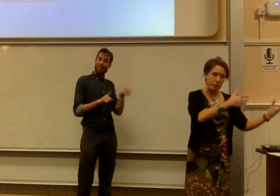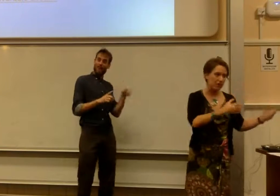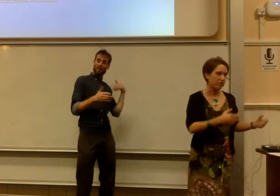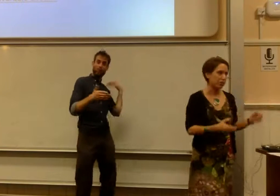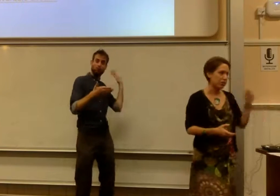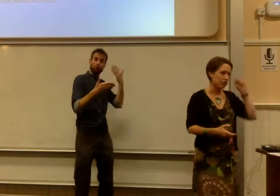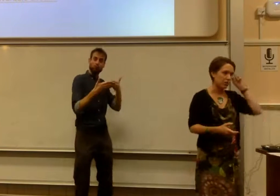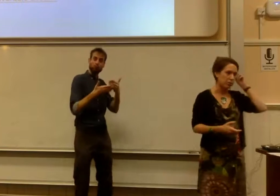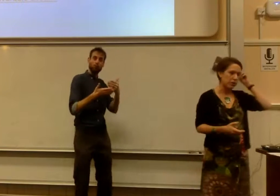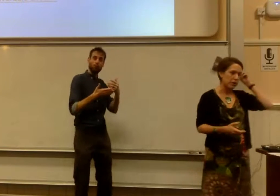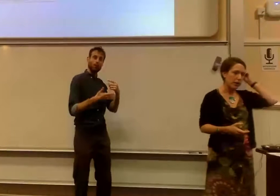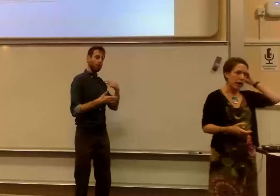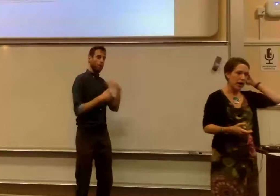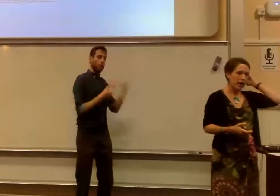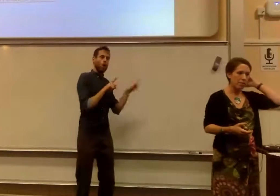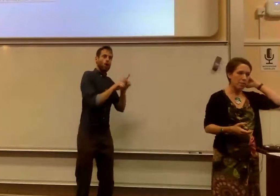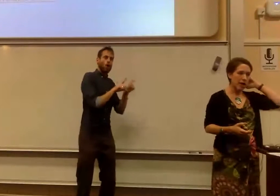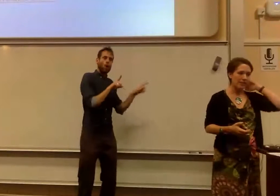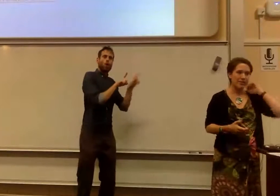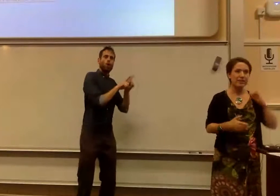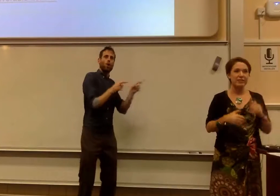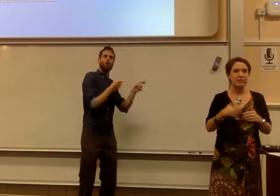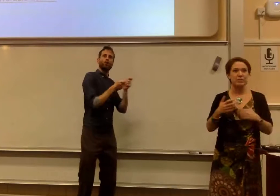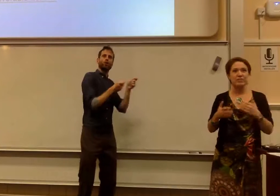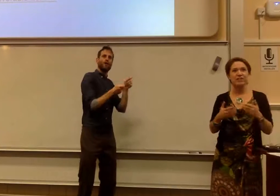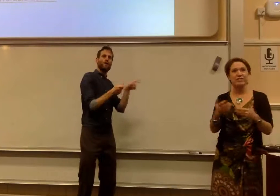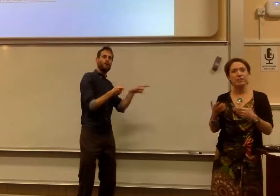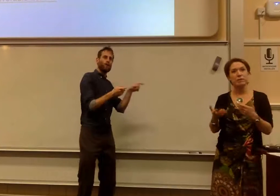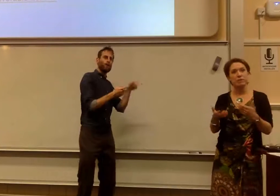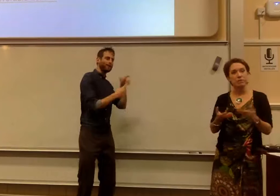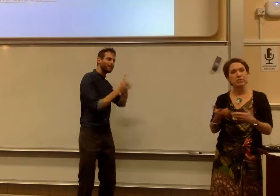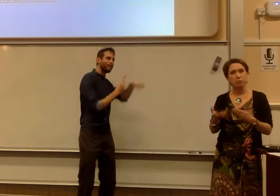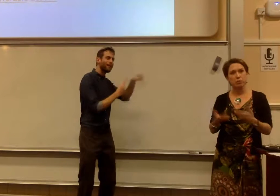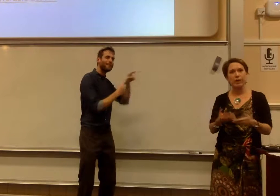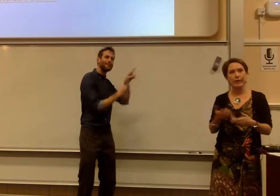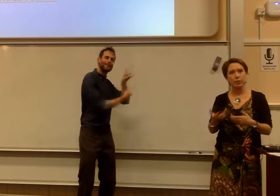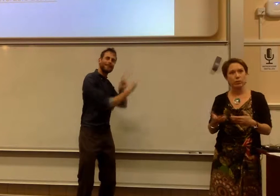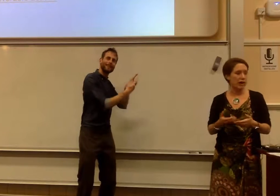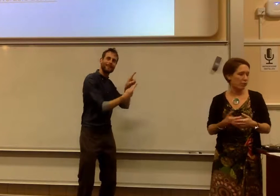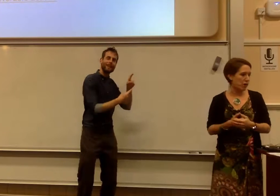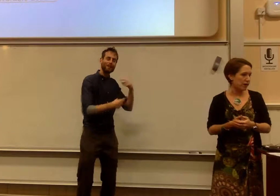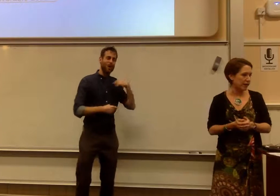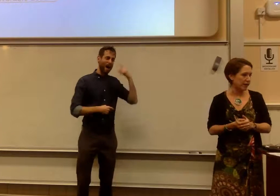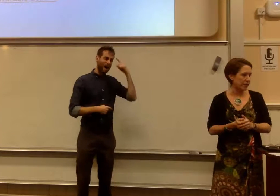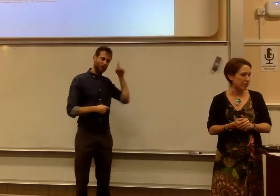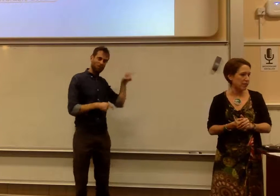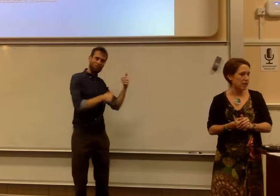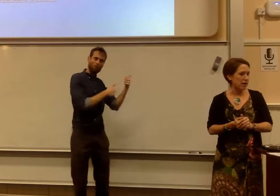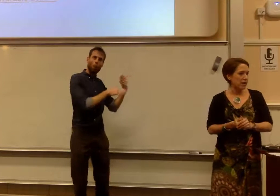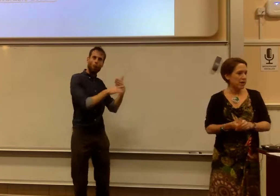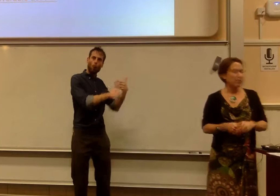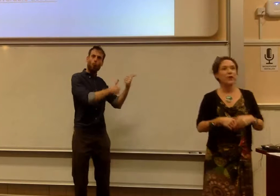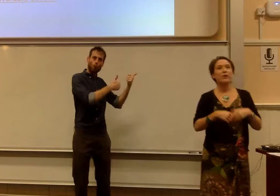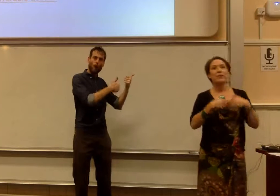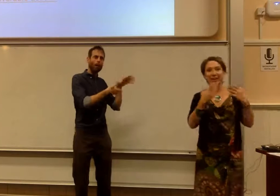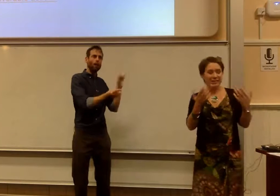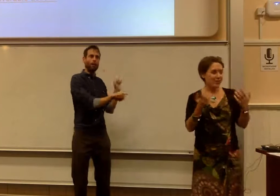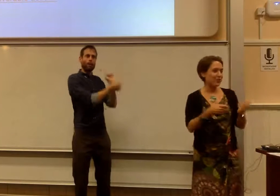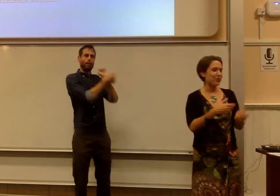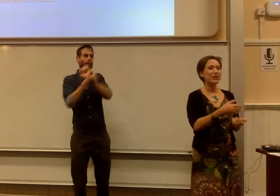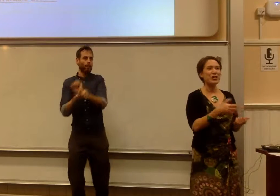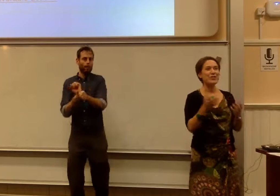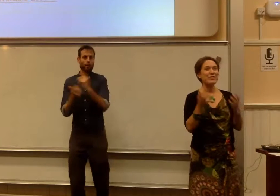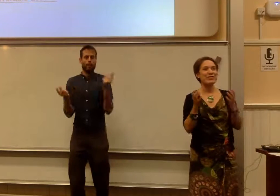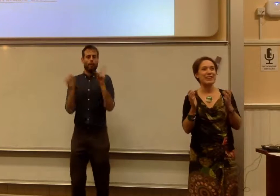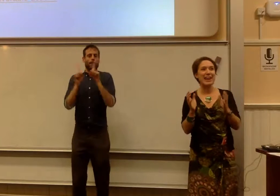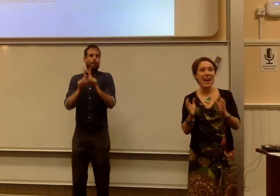which is the other part of my job, and I think demonstrates a commitment to a more equal way of working. So, as